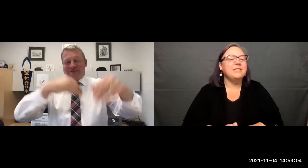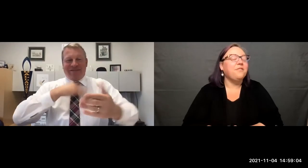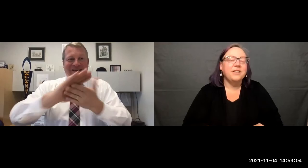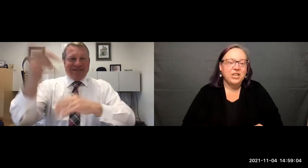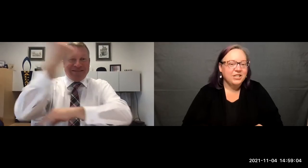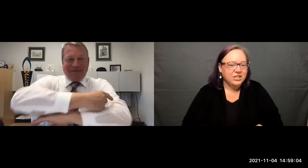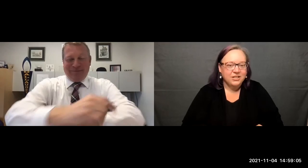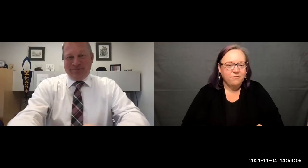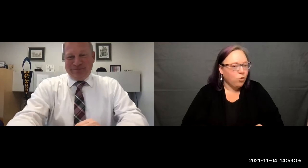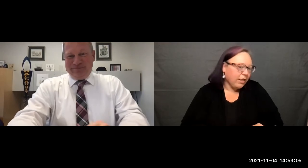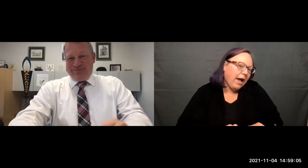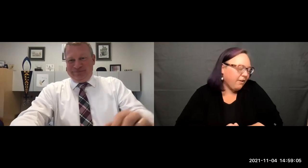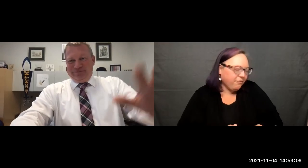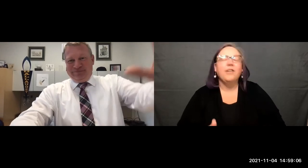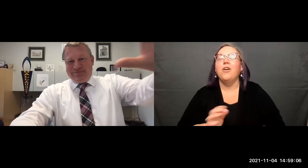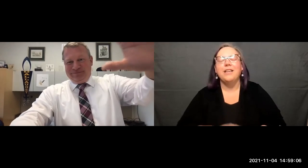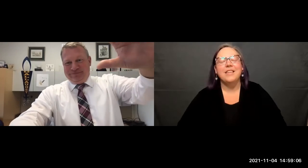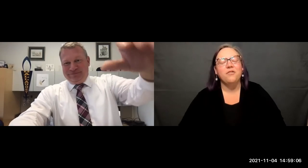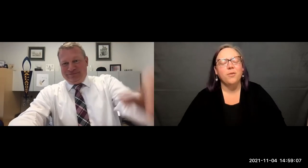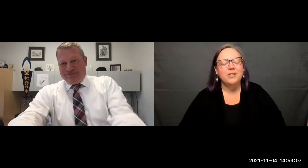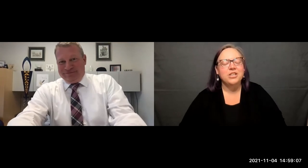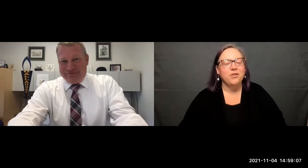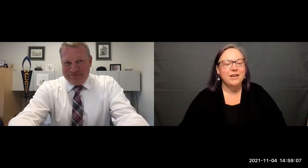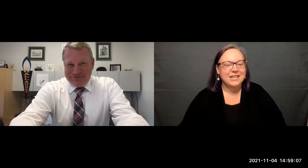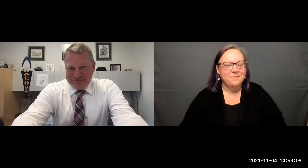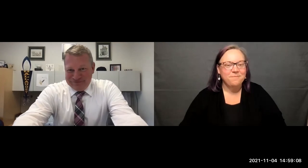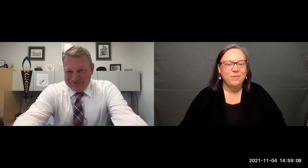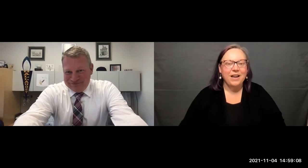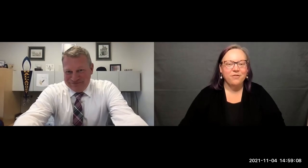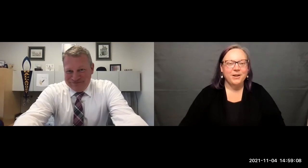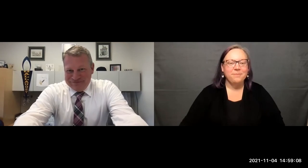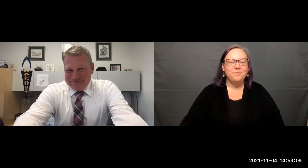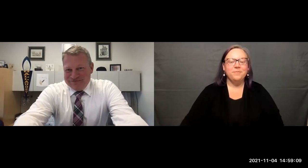deaf education for life. All right, thank you very much. Have a great day. Bye, everybody.